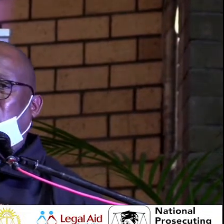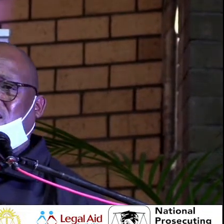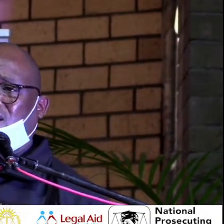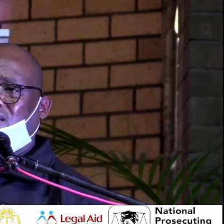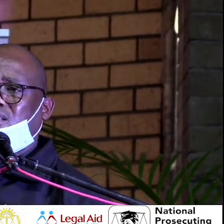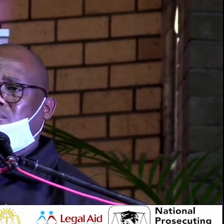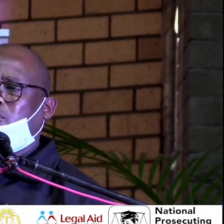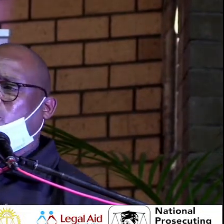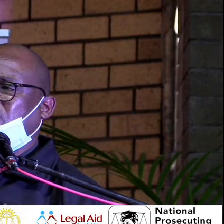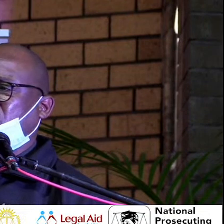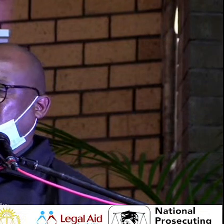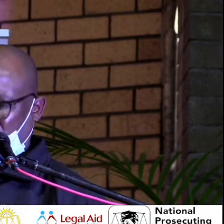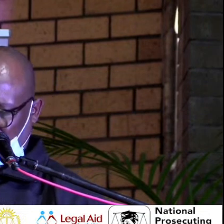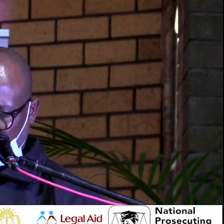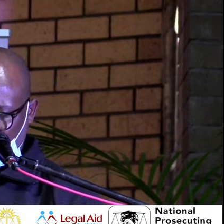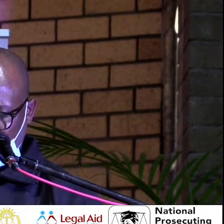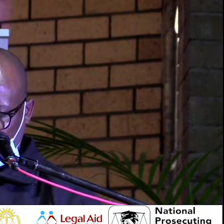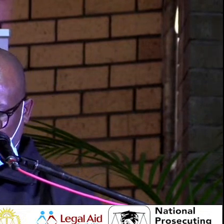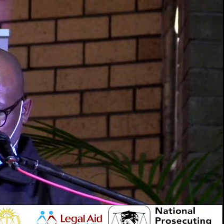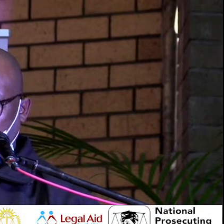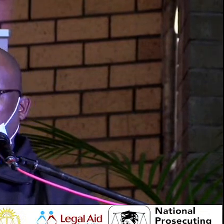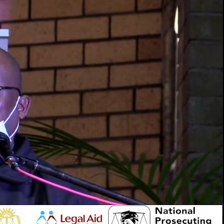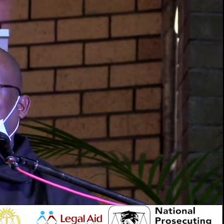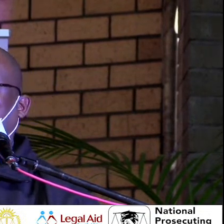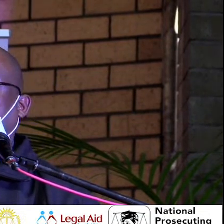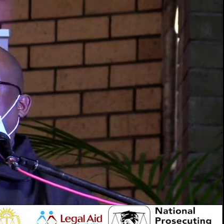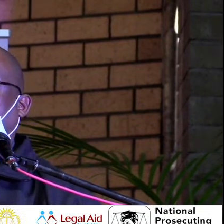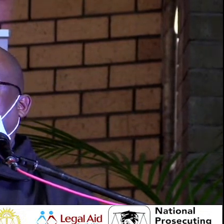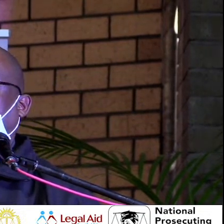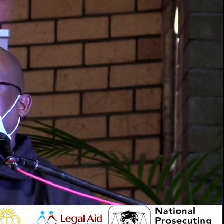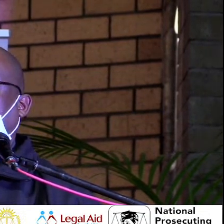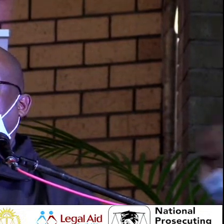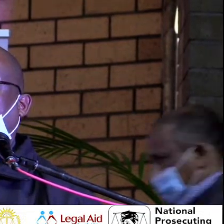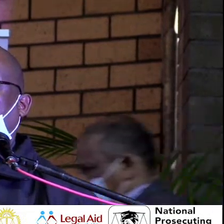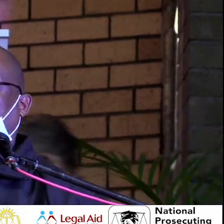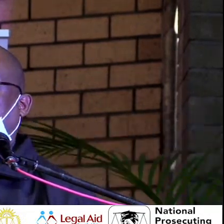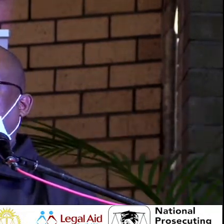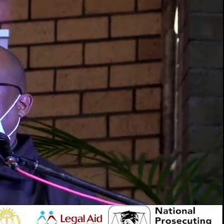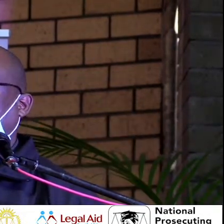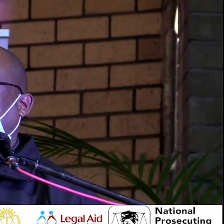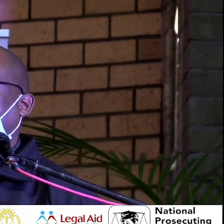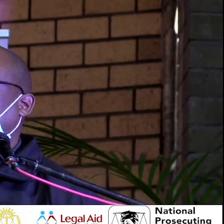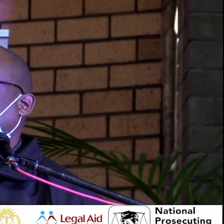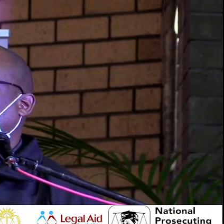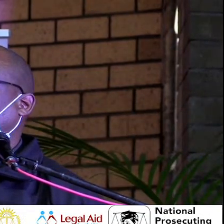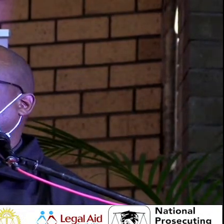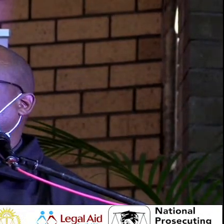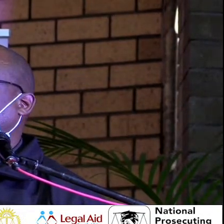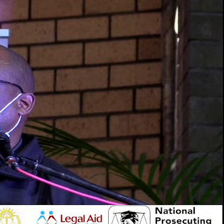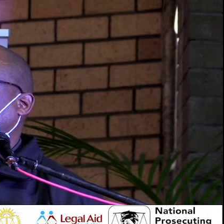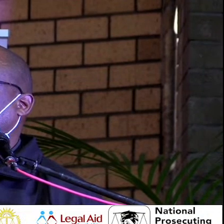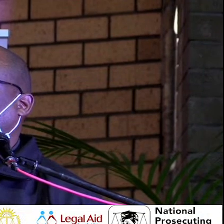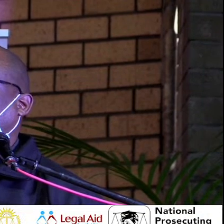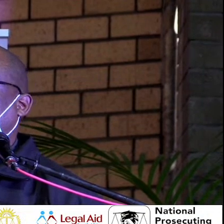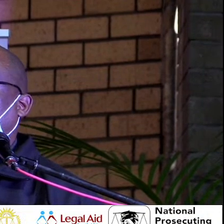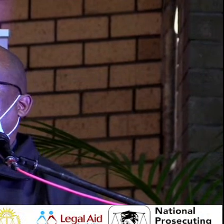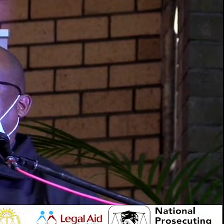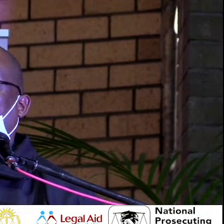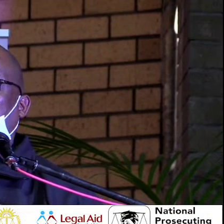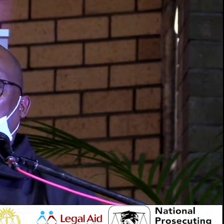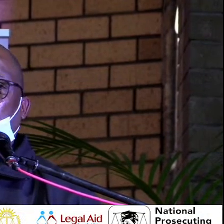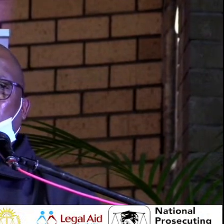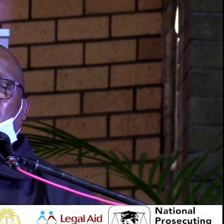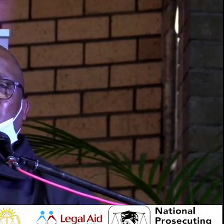kwabantsasana emapoliseni. Ukhona nesenta yabo kuthiwa nguThuthuzela onceda ke